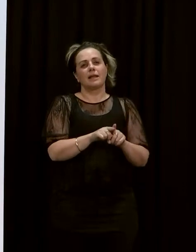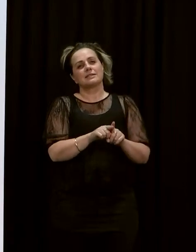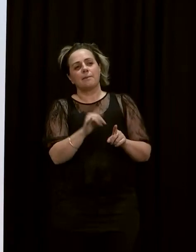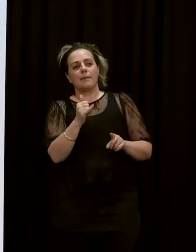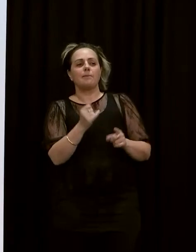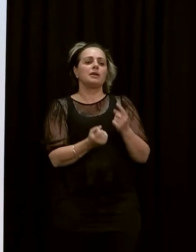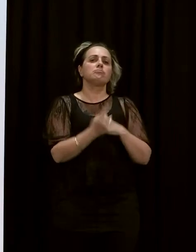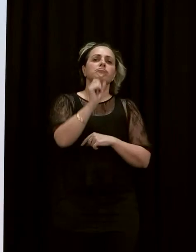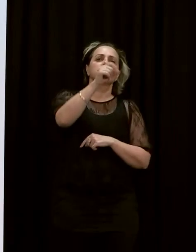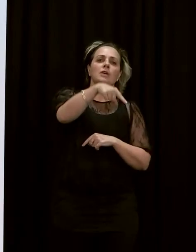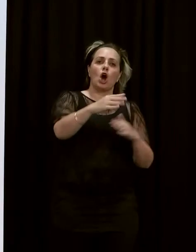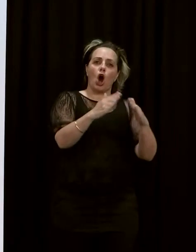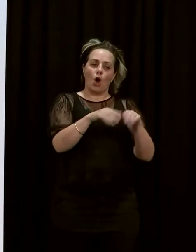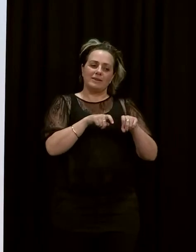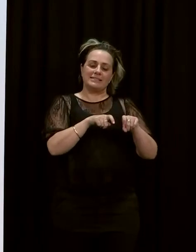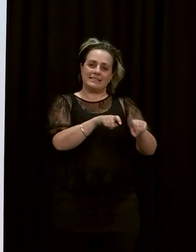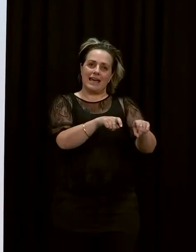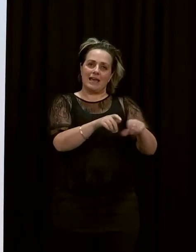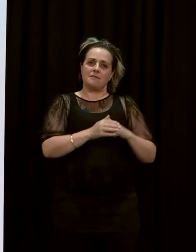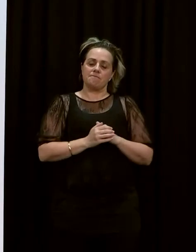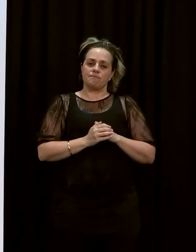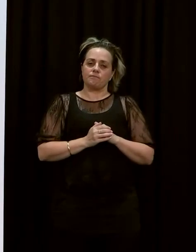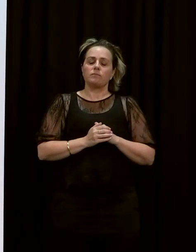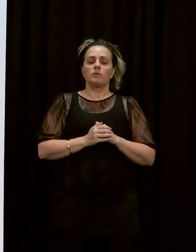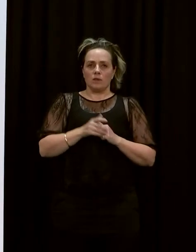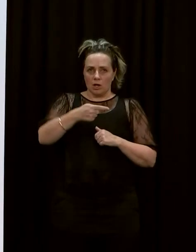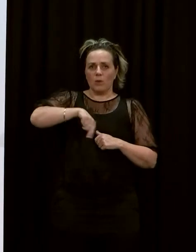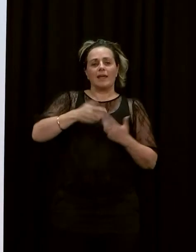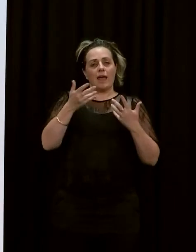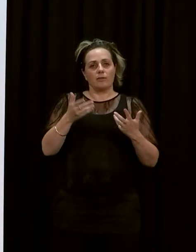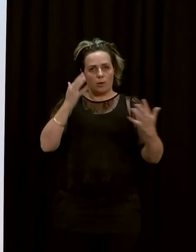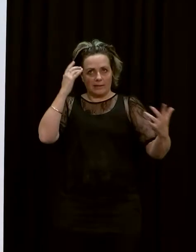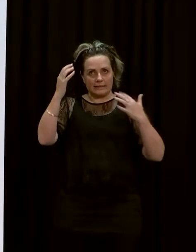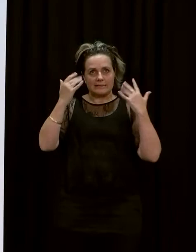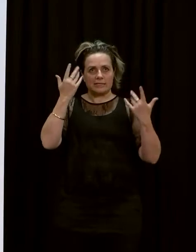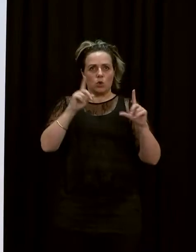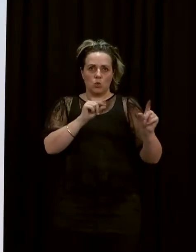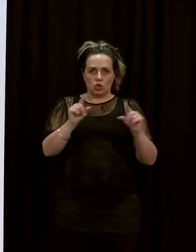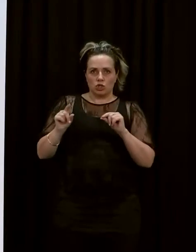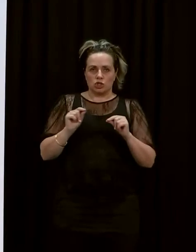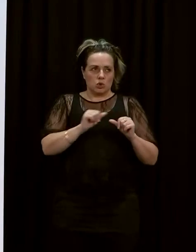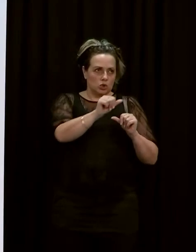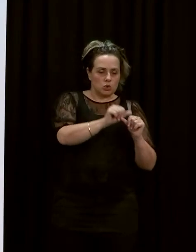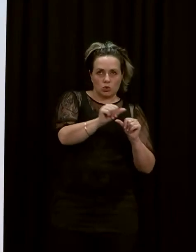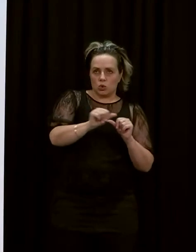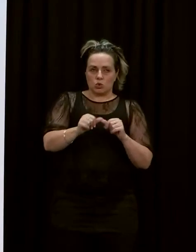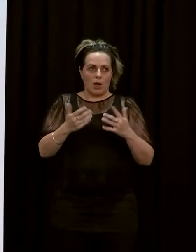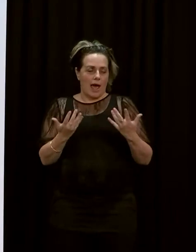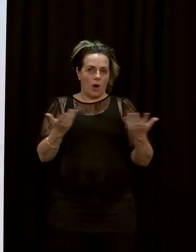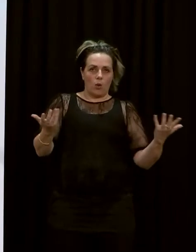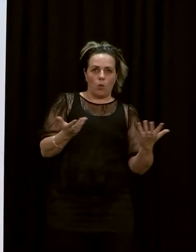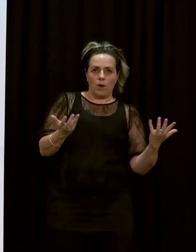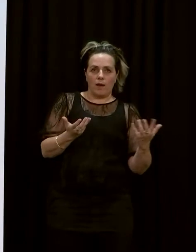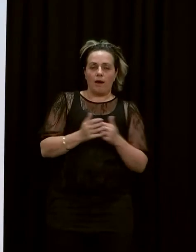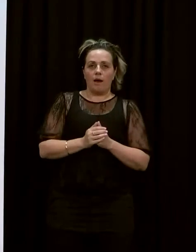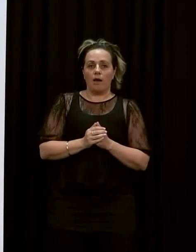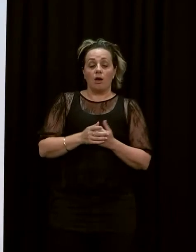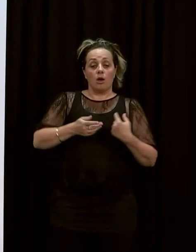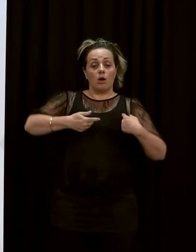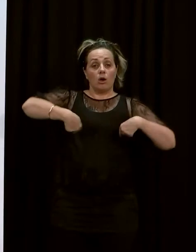forward a number of our other plans. This is an area where we are actively considering as we speak, but top of mind for us when we do make changes